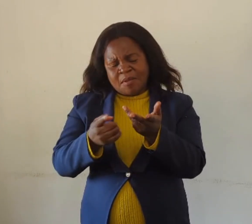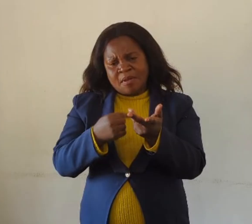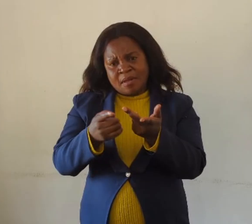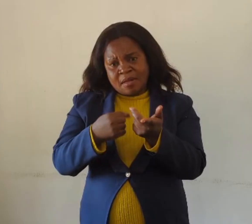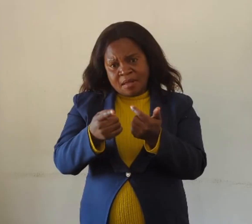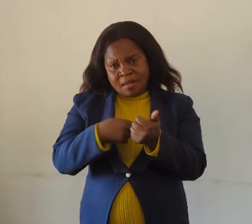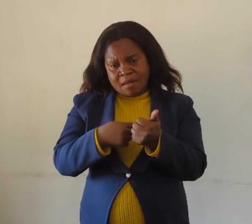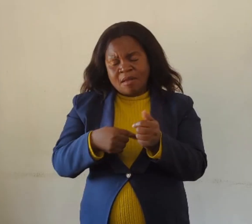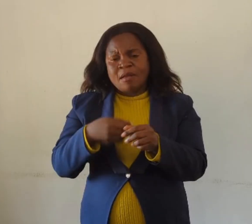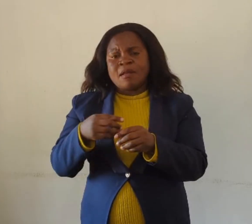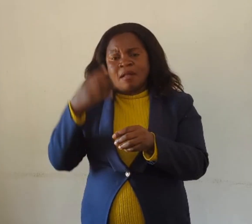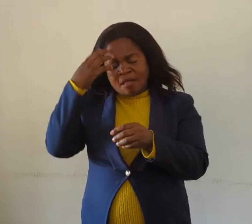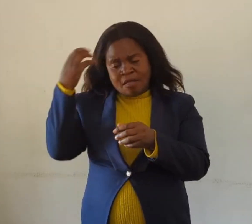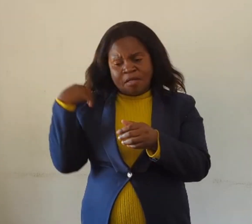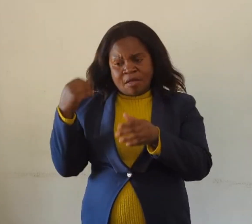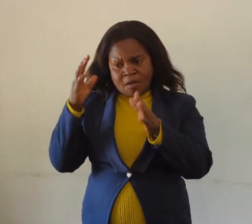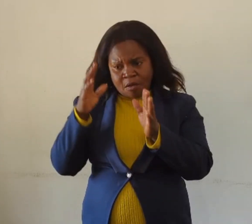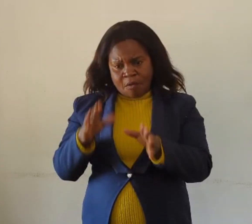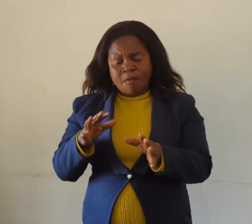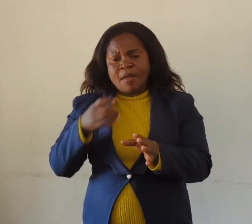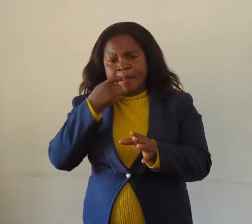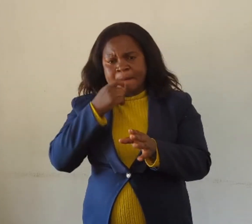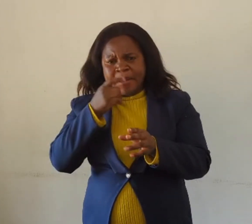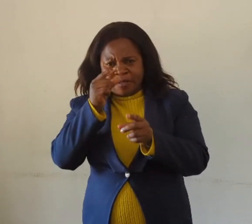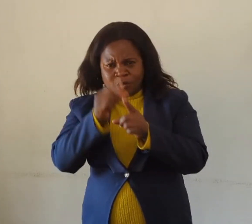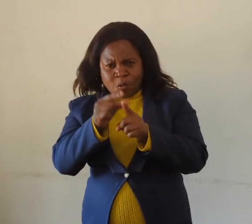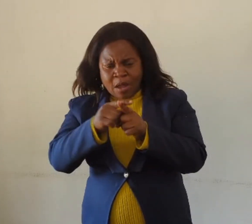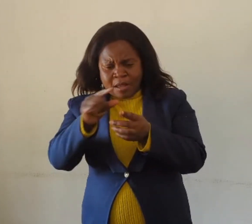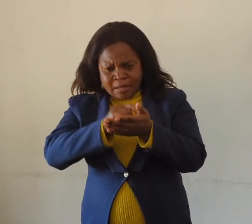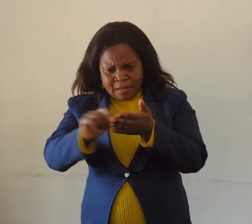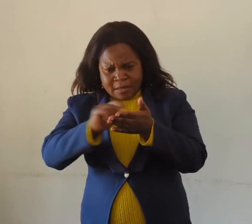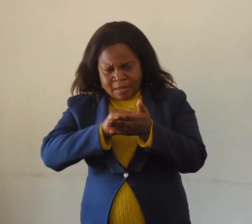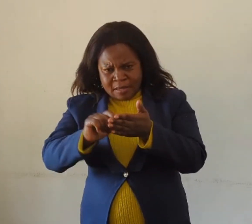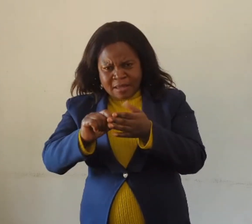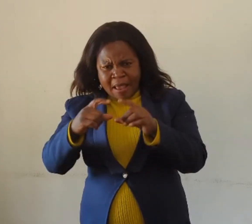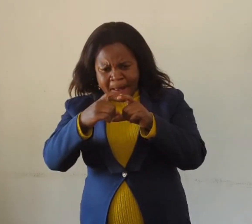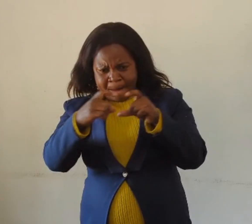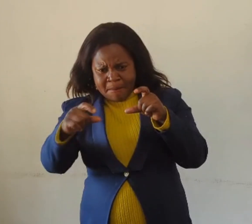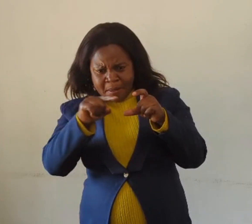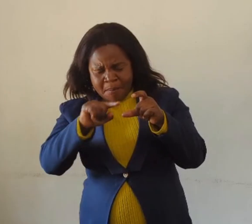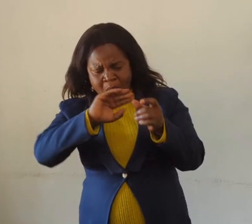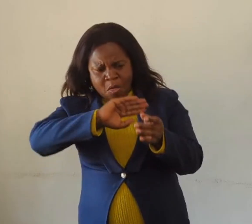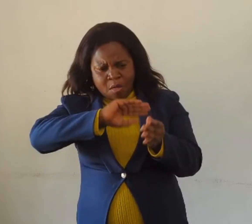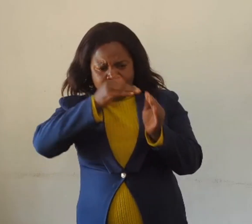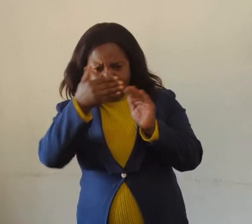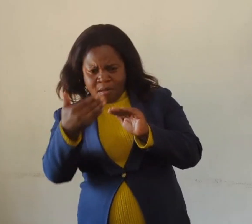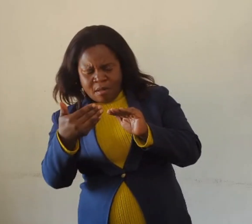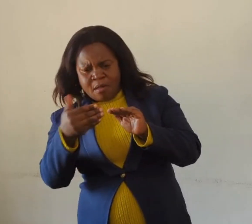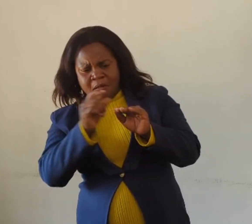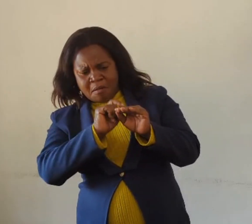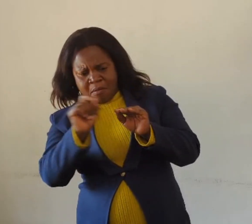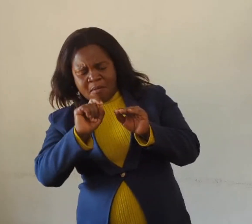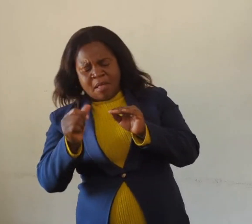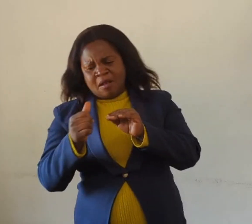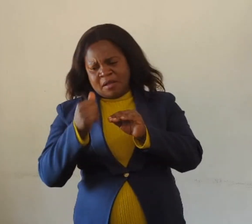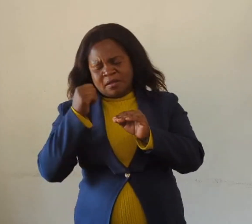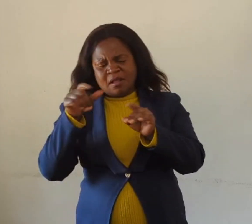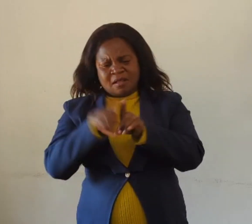officer must write the word rejected on the back of that ballot paper and keep it separate from the valid